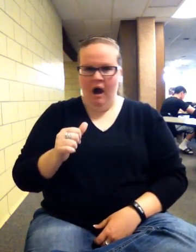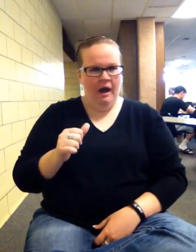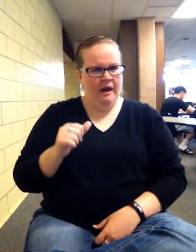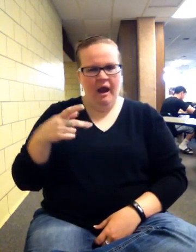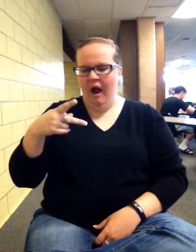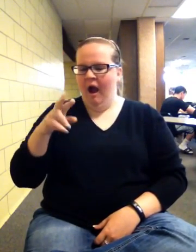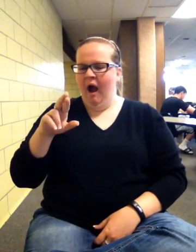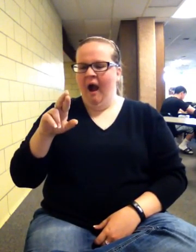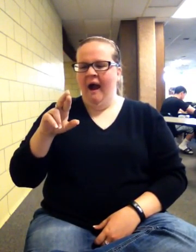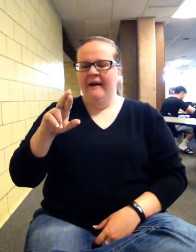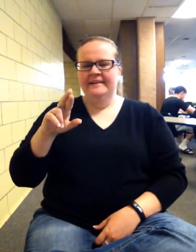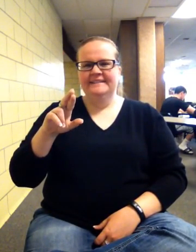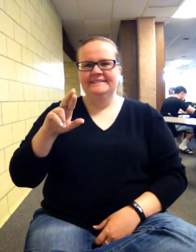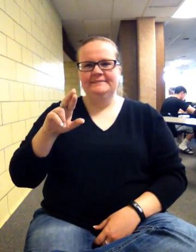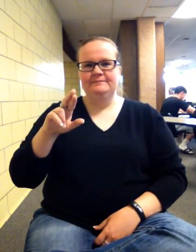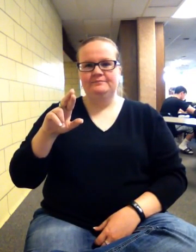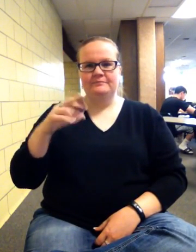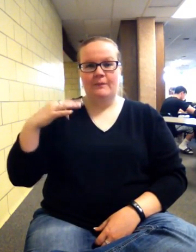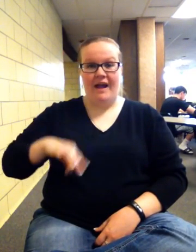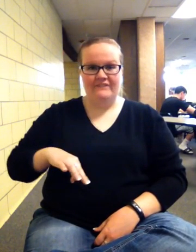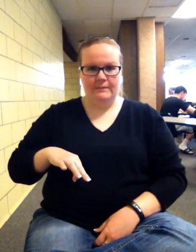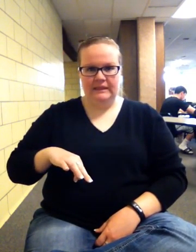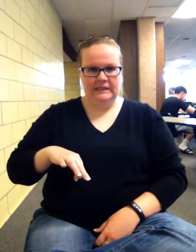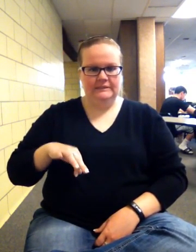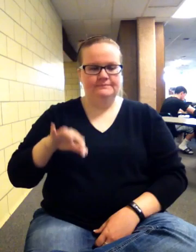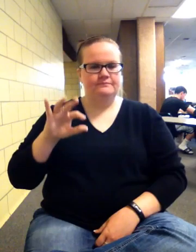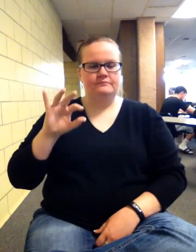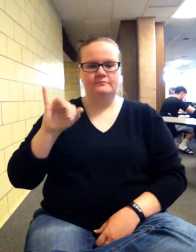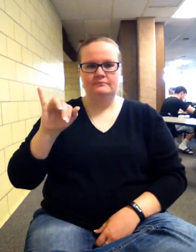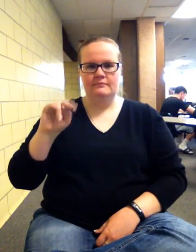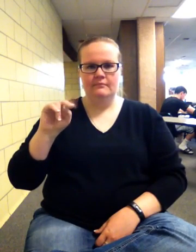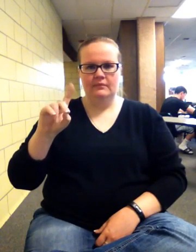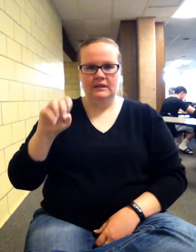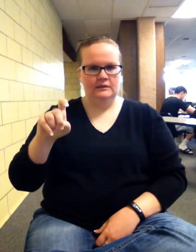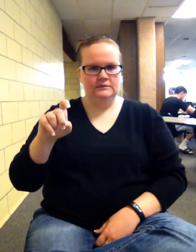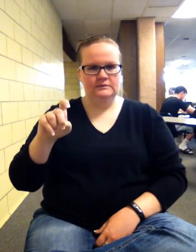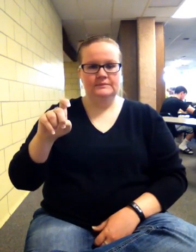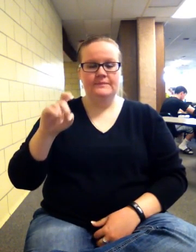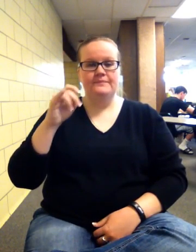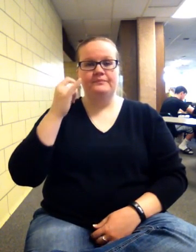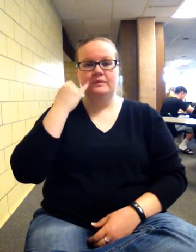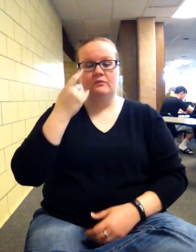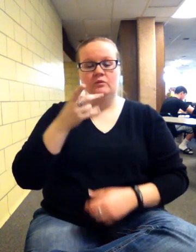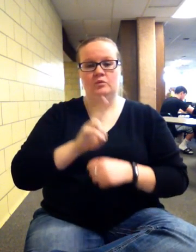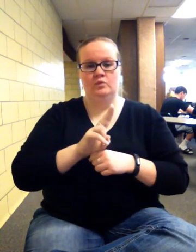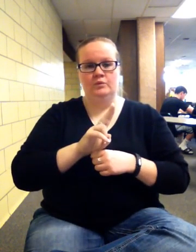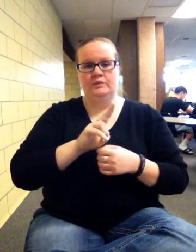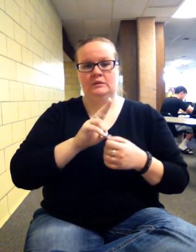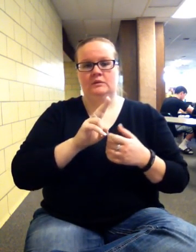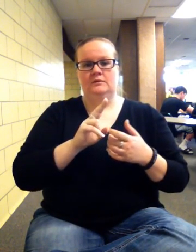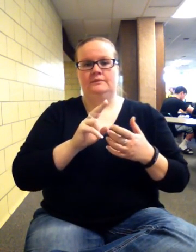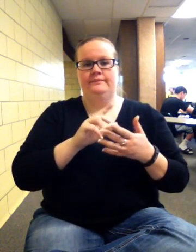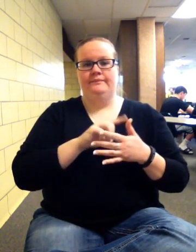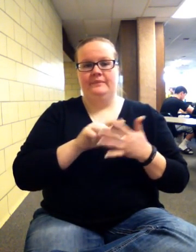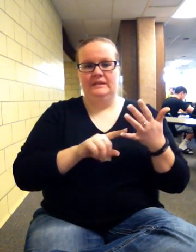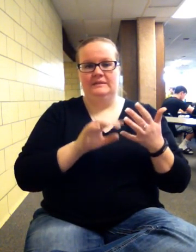just do the other five ways. So as we start to go through this chapter, using this file that I have out there